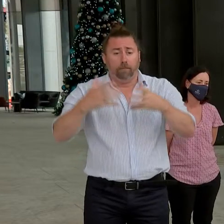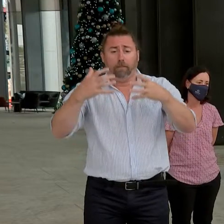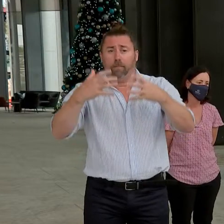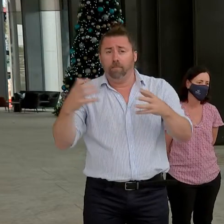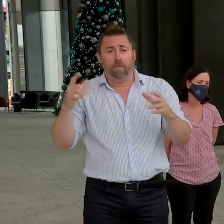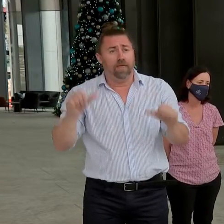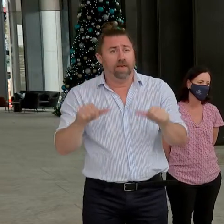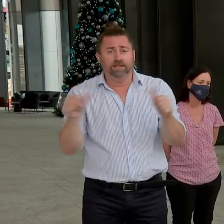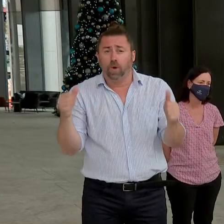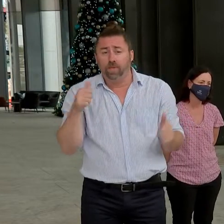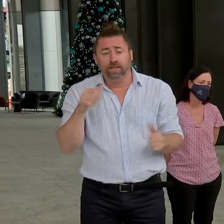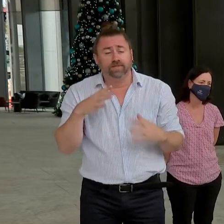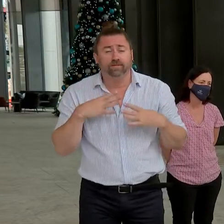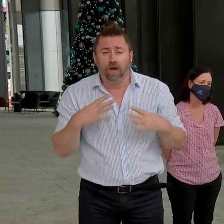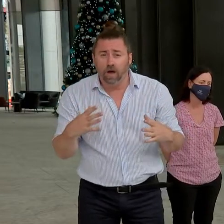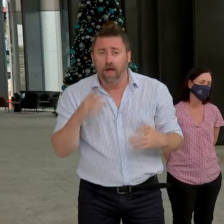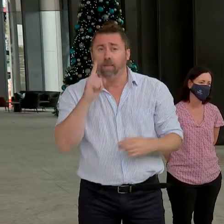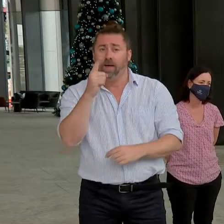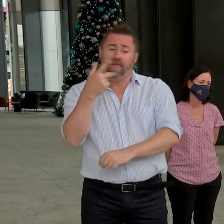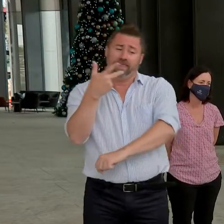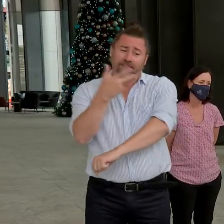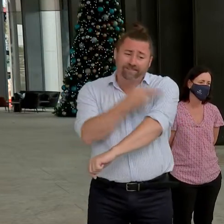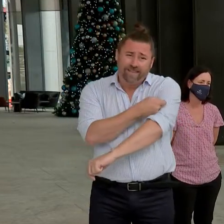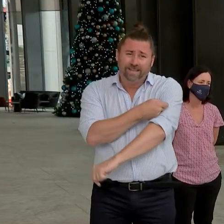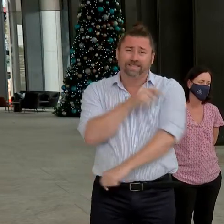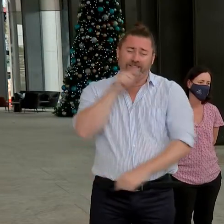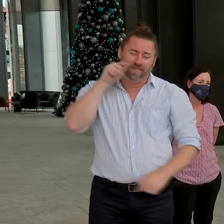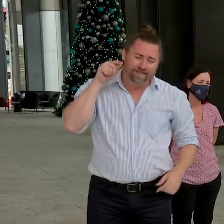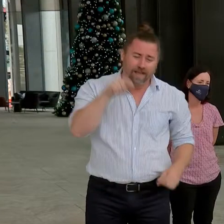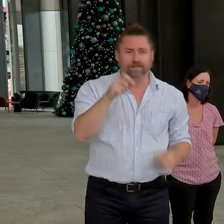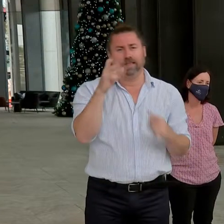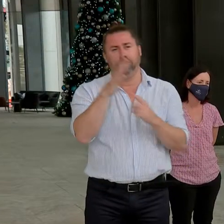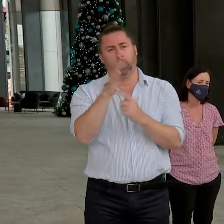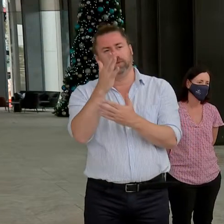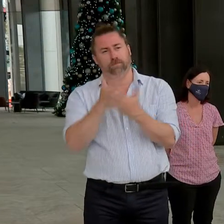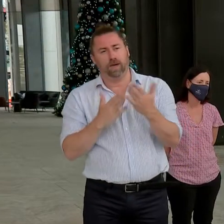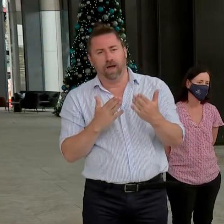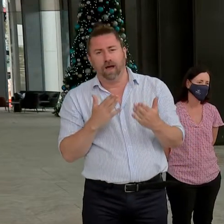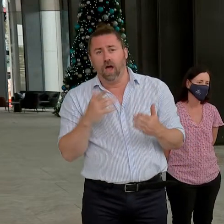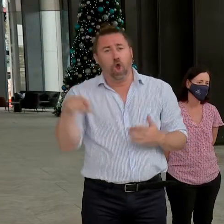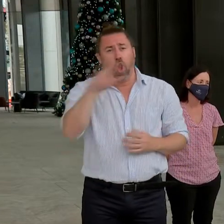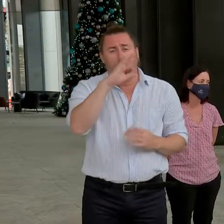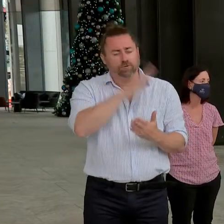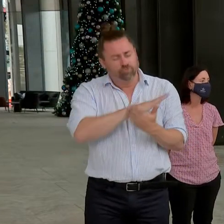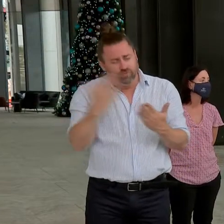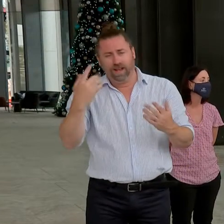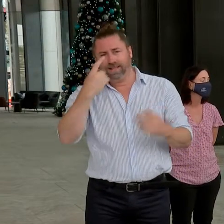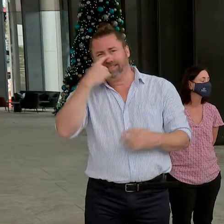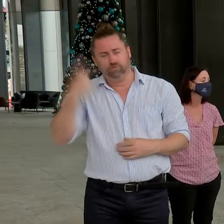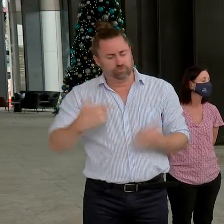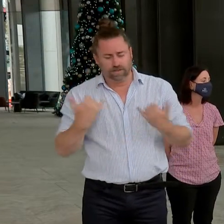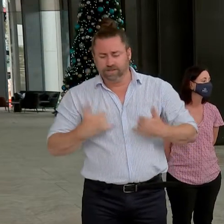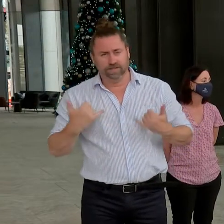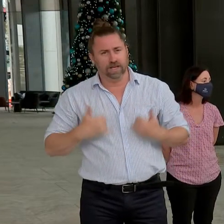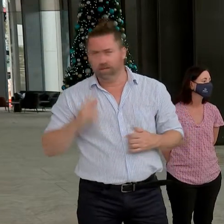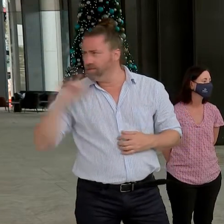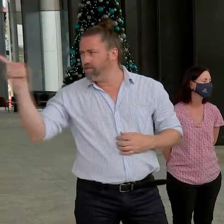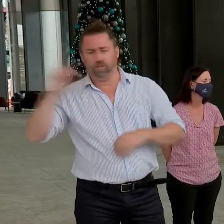far, the vaccines seem to be protecting people from severe disease. This is the last